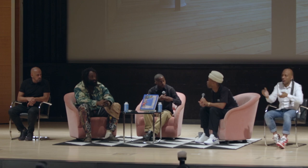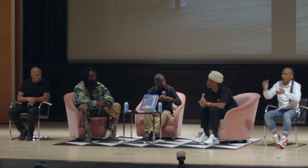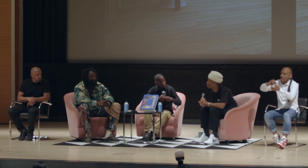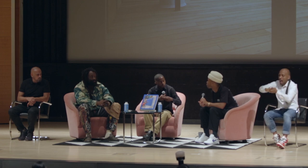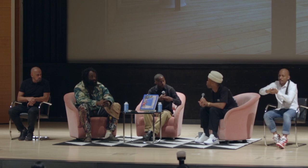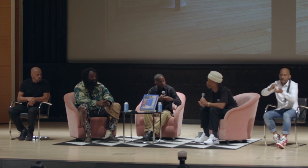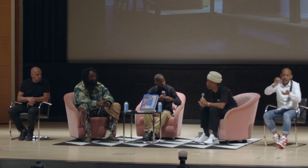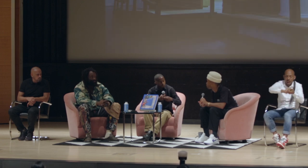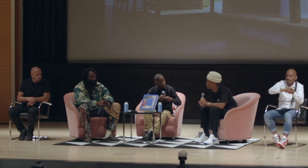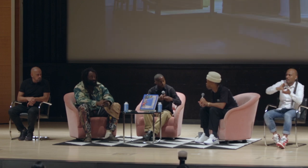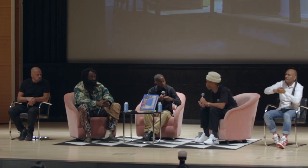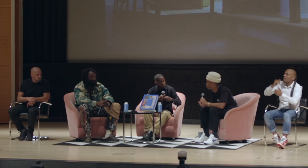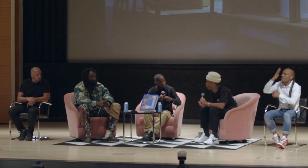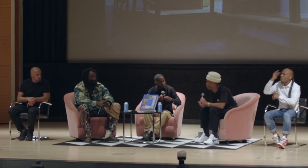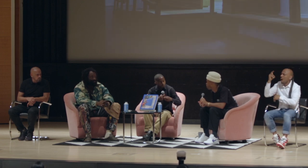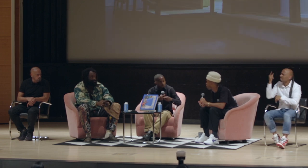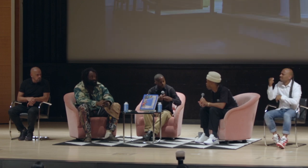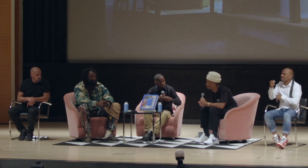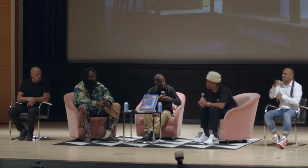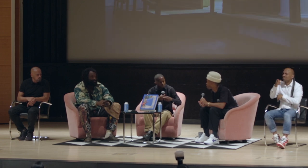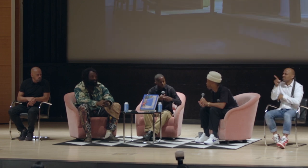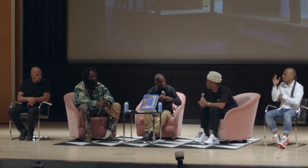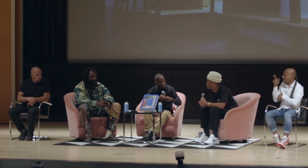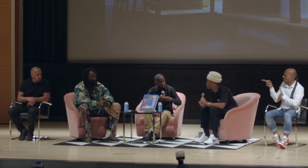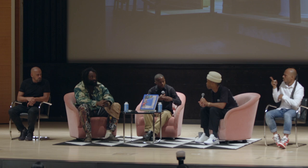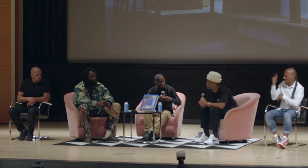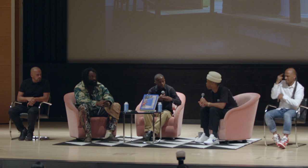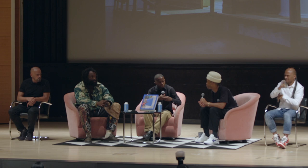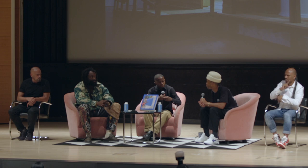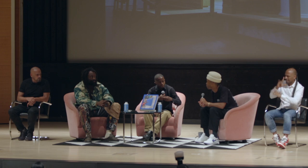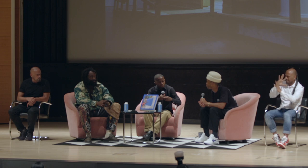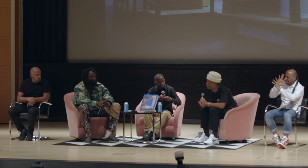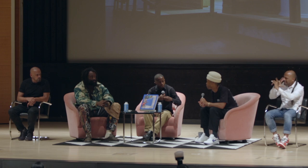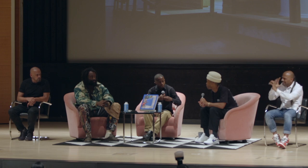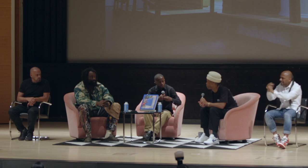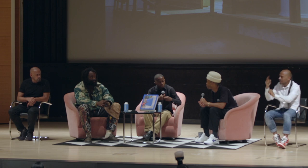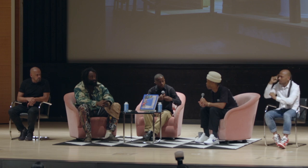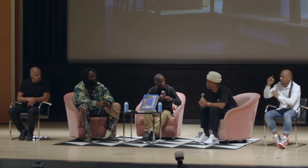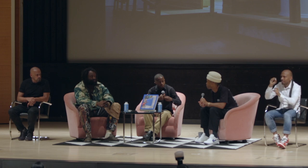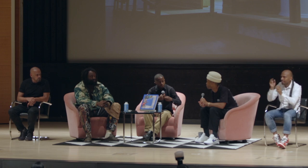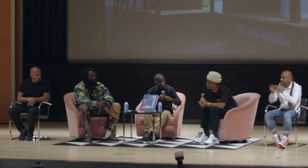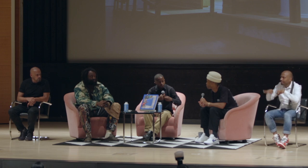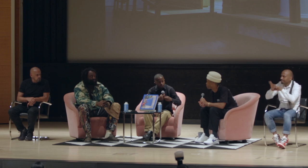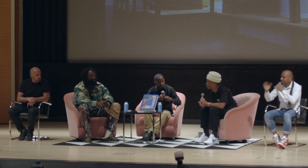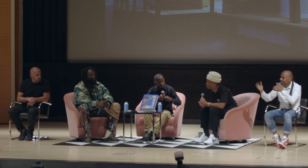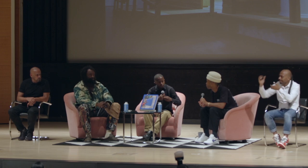think that he was so drawn to collaboration?